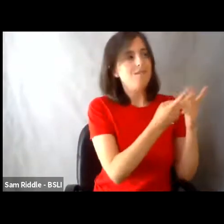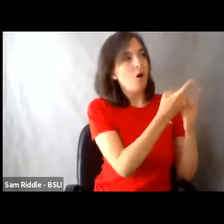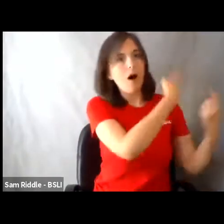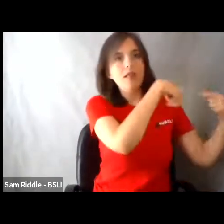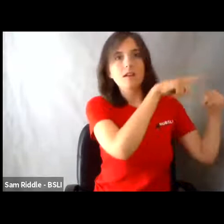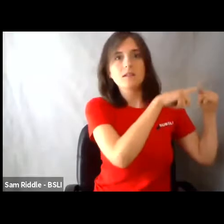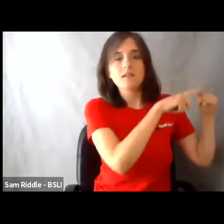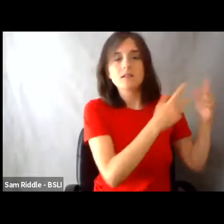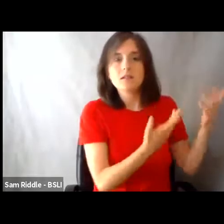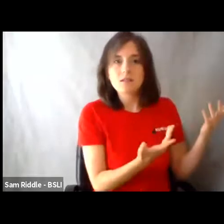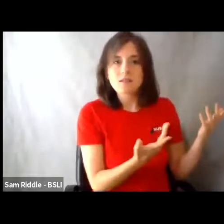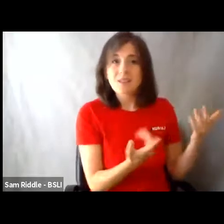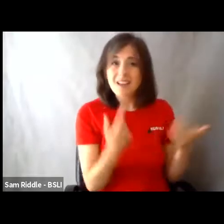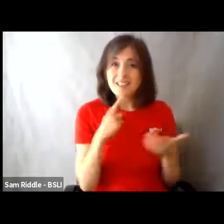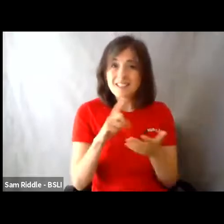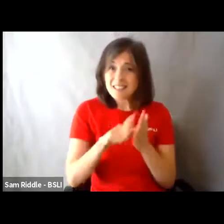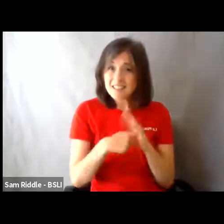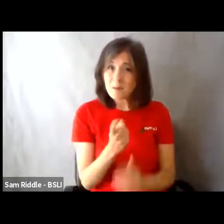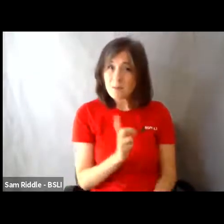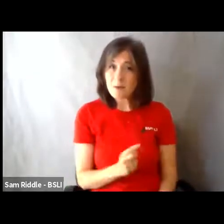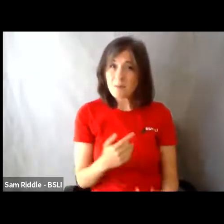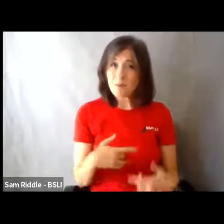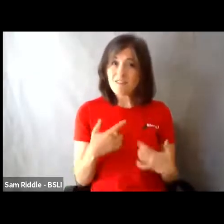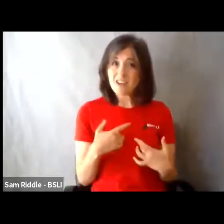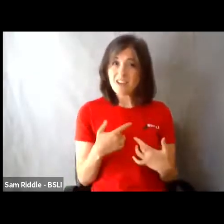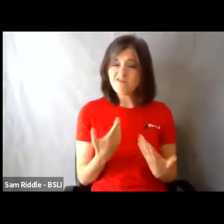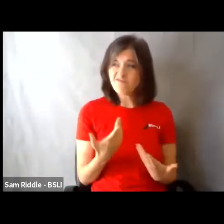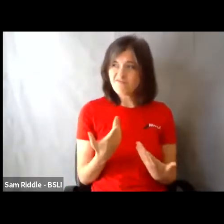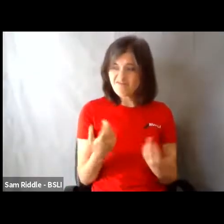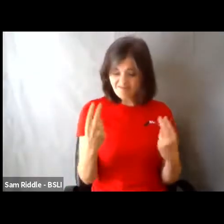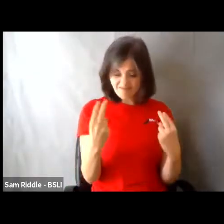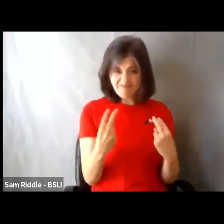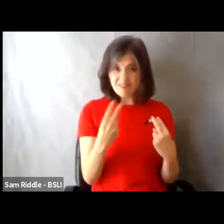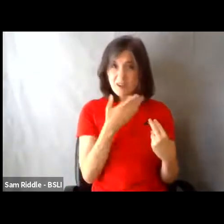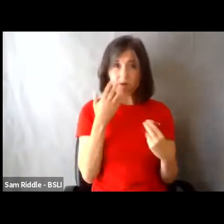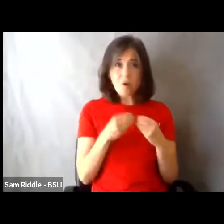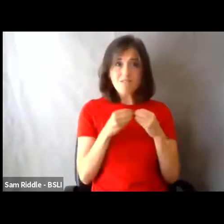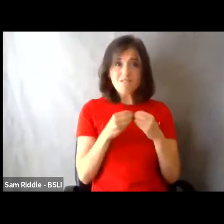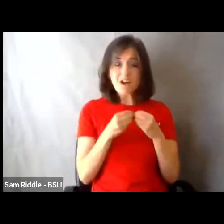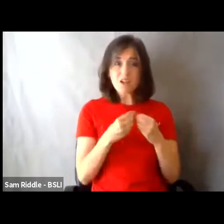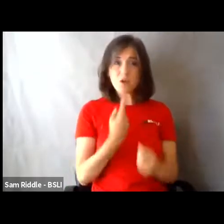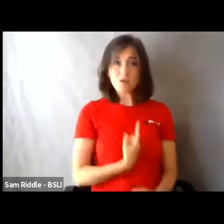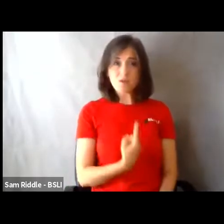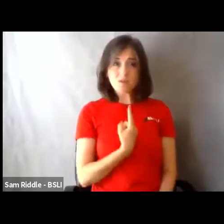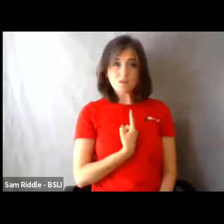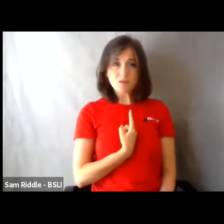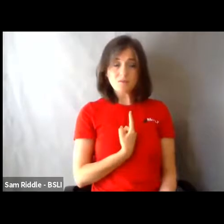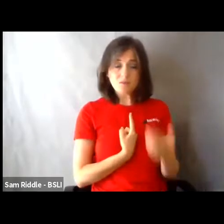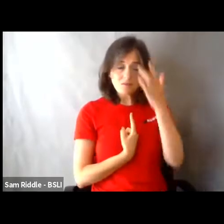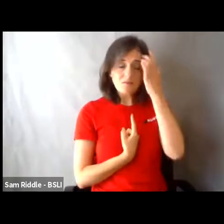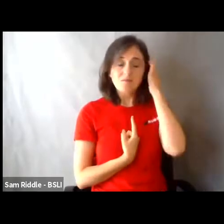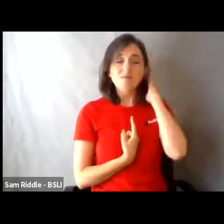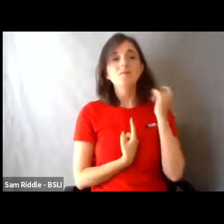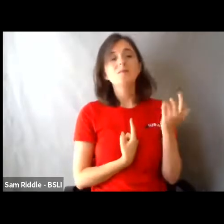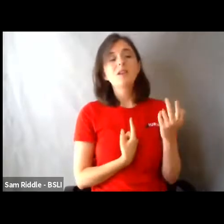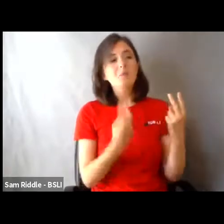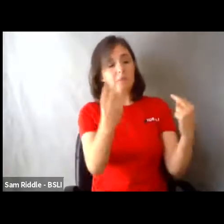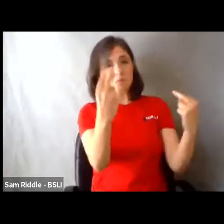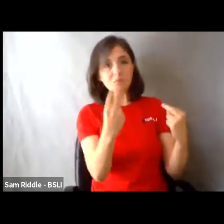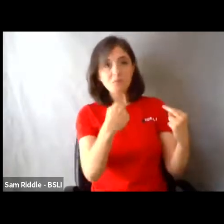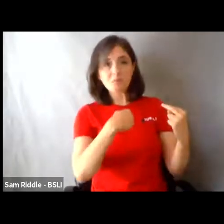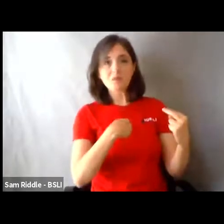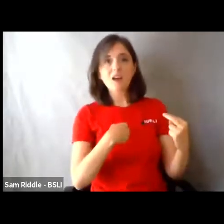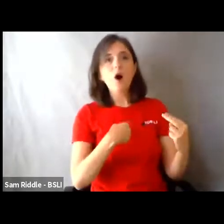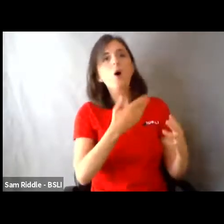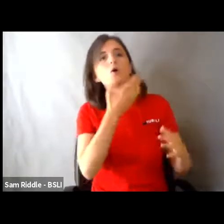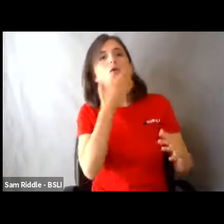in our day-to-day lives, that we're not valued for ourselves. But if we're considered to be unproductive by